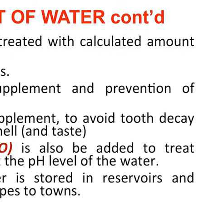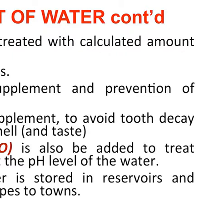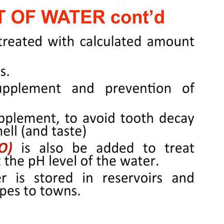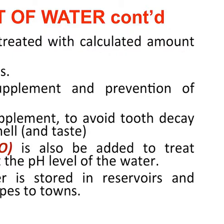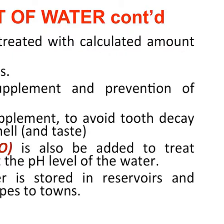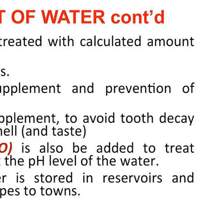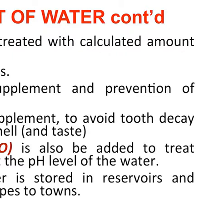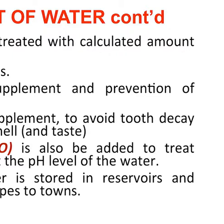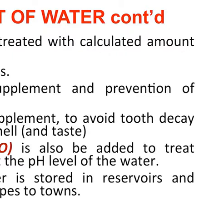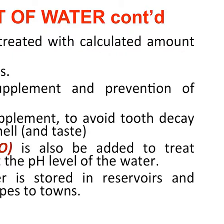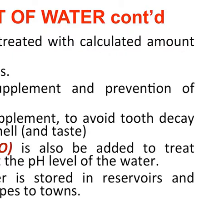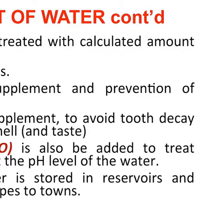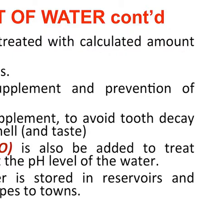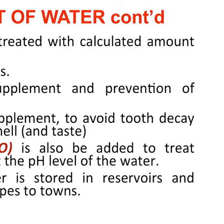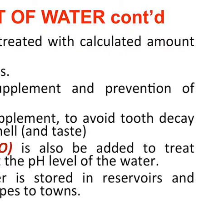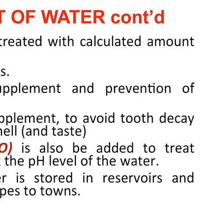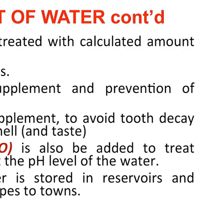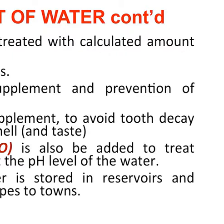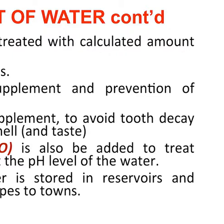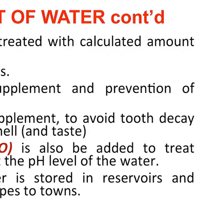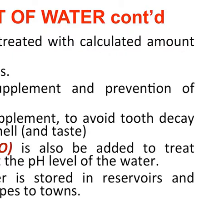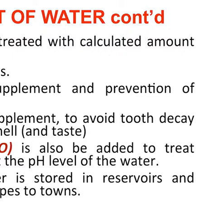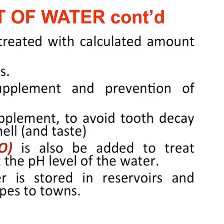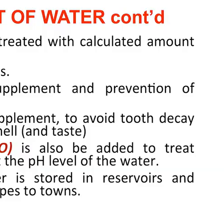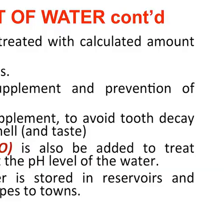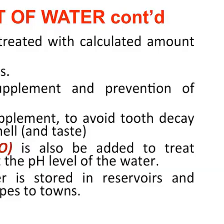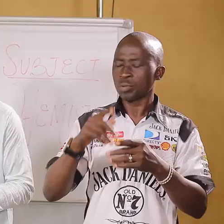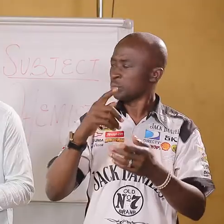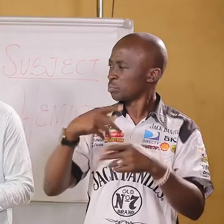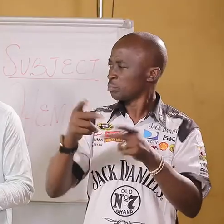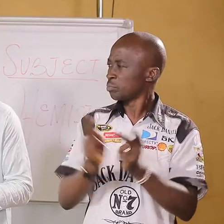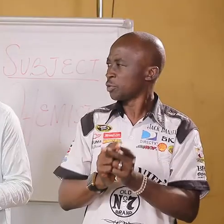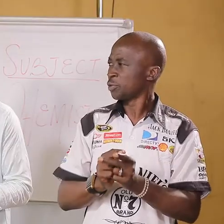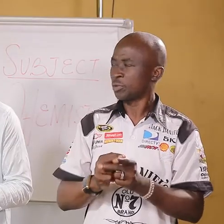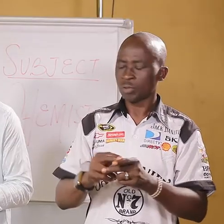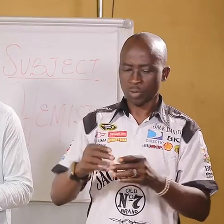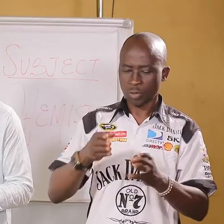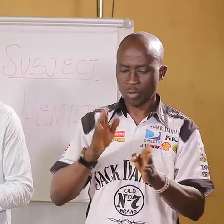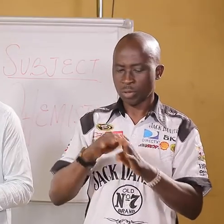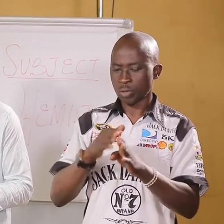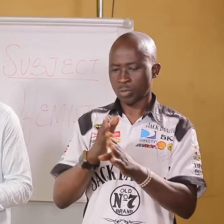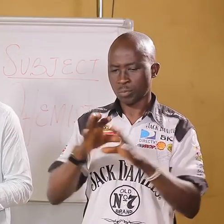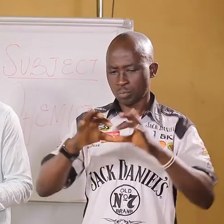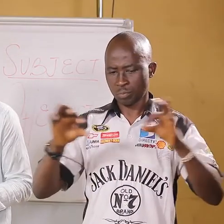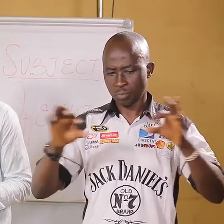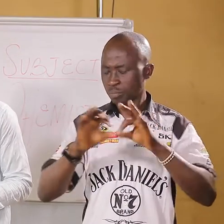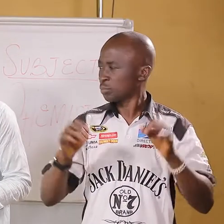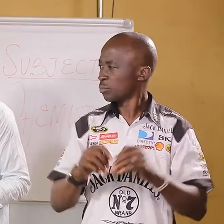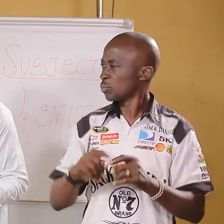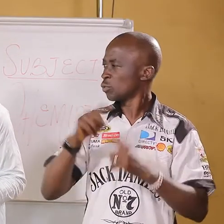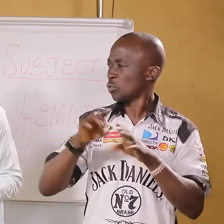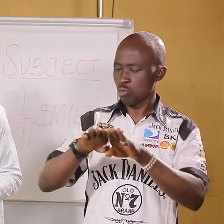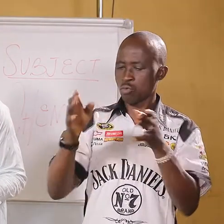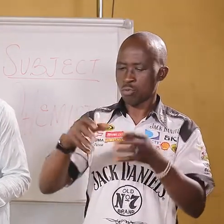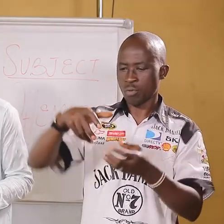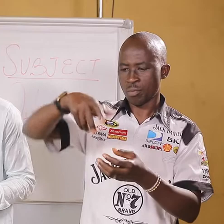the reservoirs where they are distributed into the towns through pipes and other things. And it is important to take note of the fact that whenever you open your